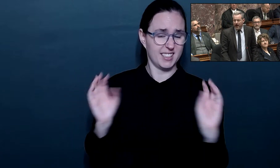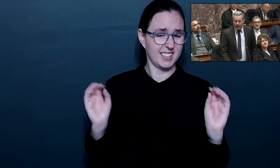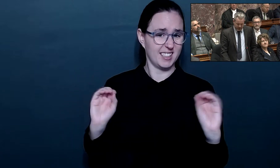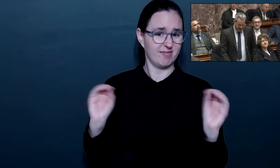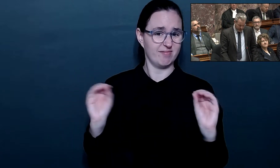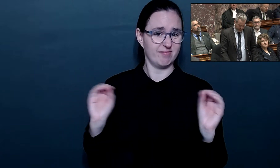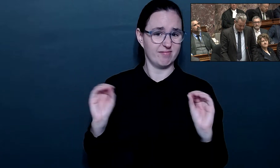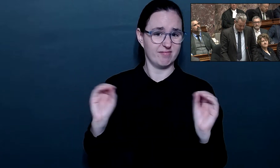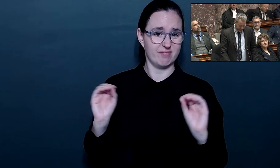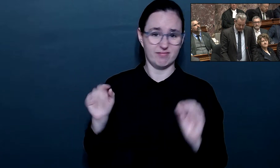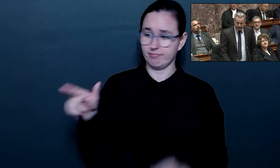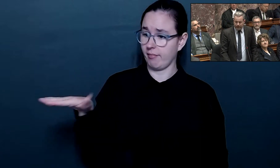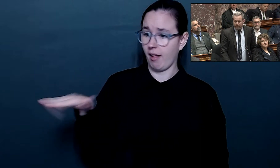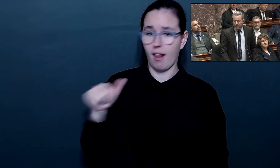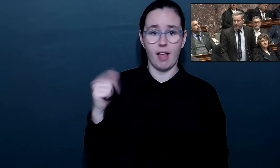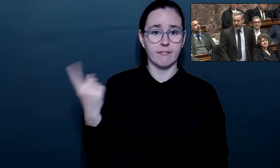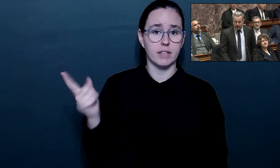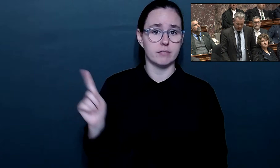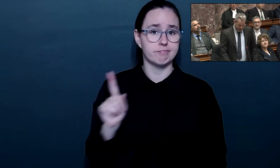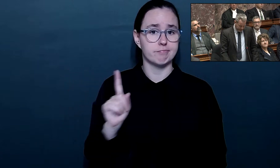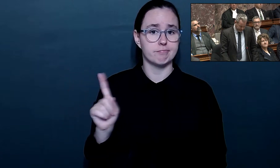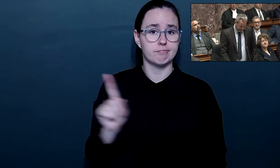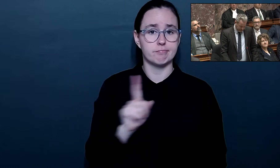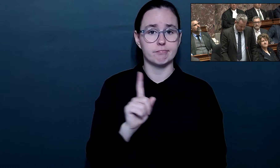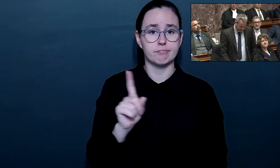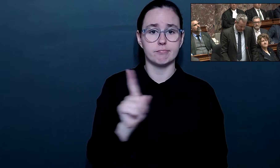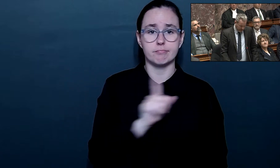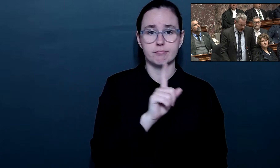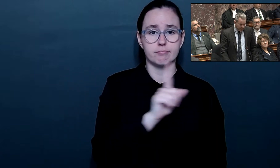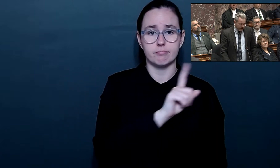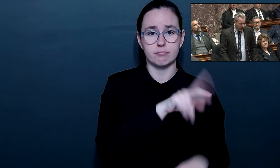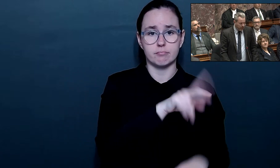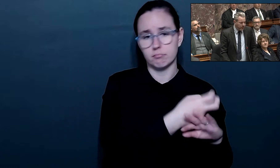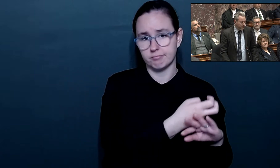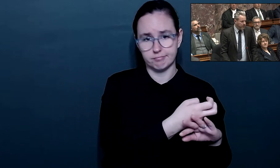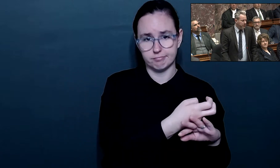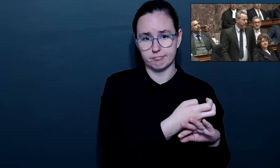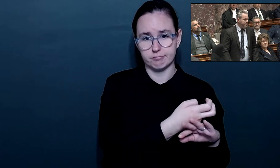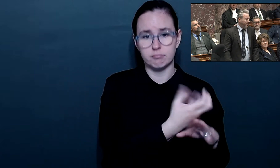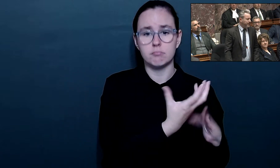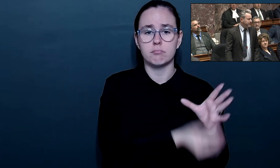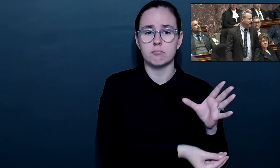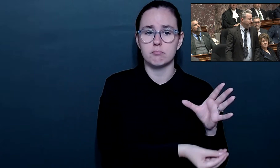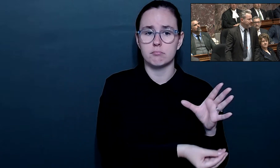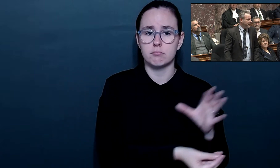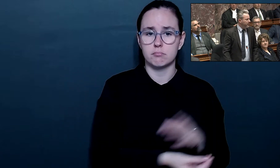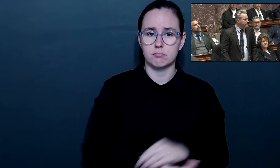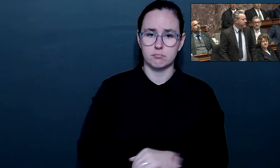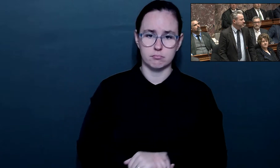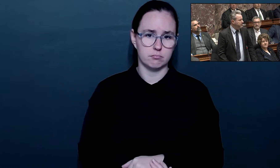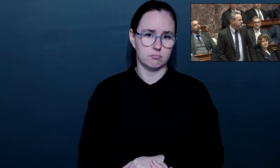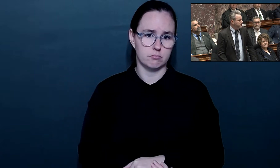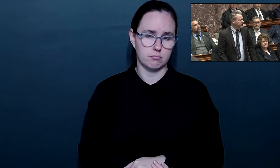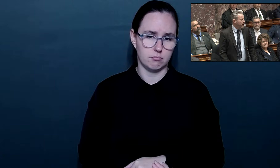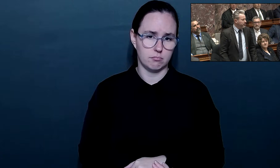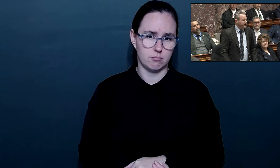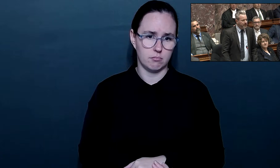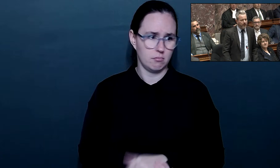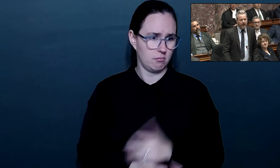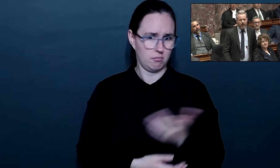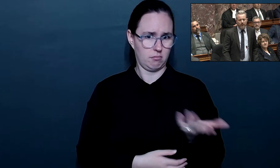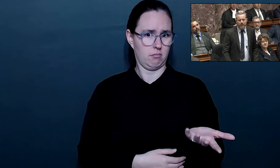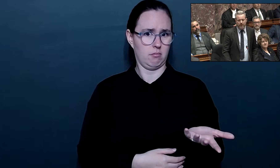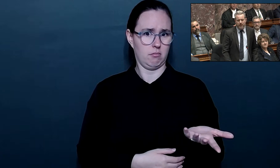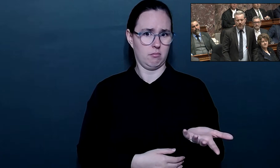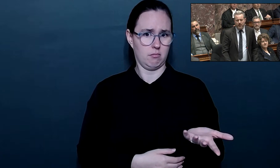unresponsive hours later and passed away. Now, this government stood in this House almost a